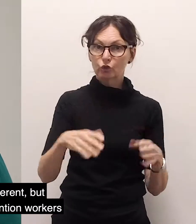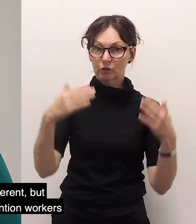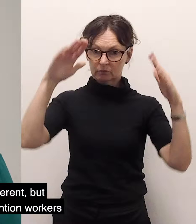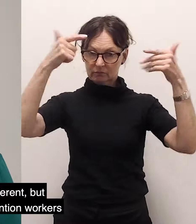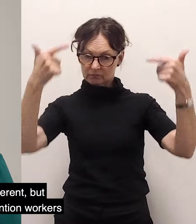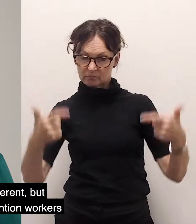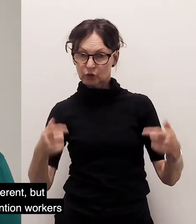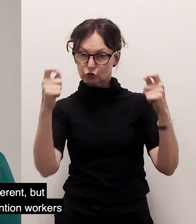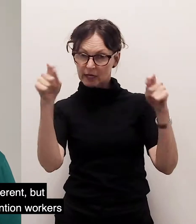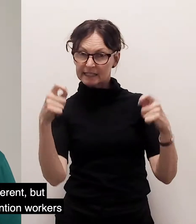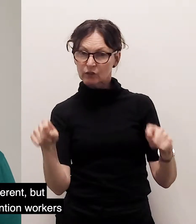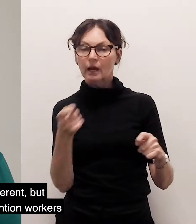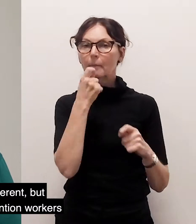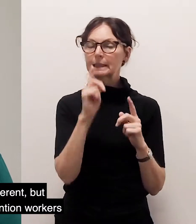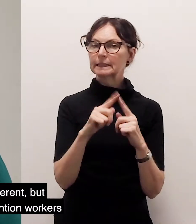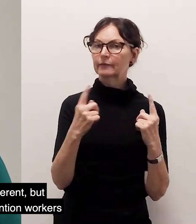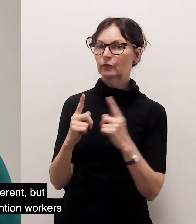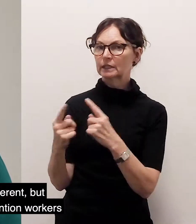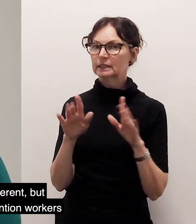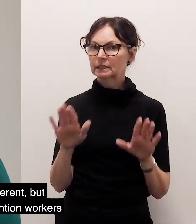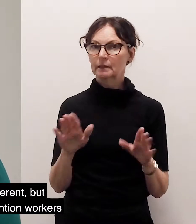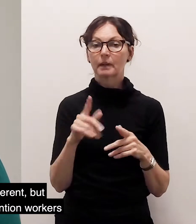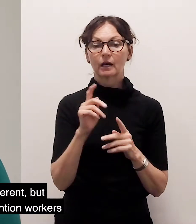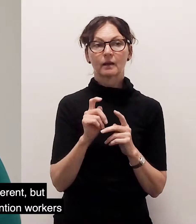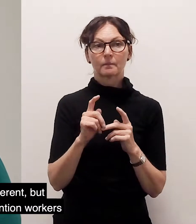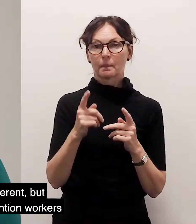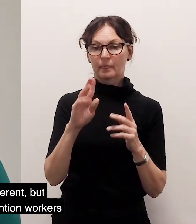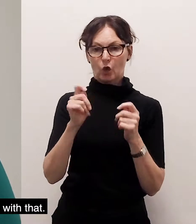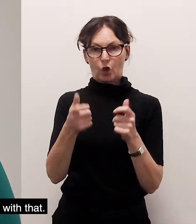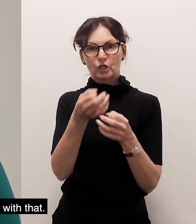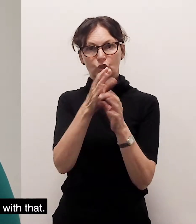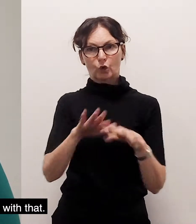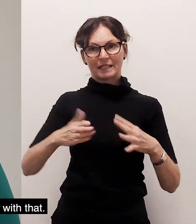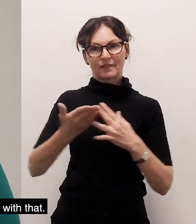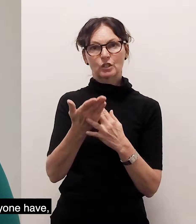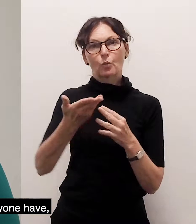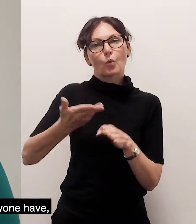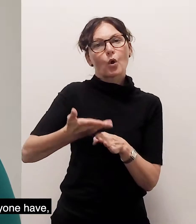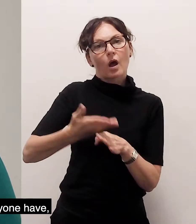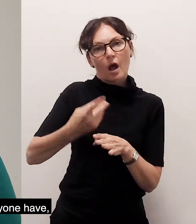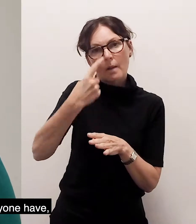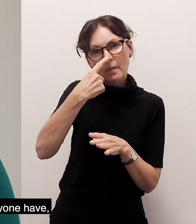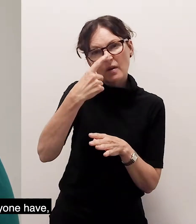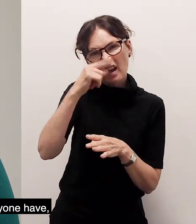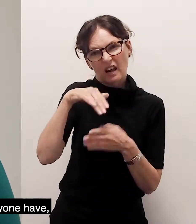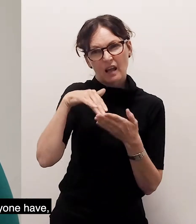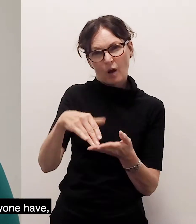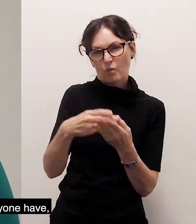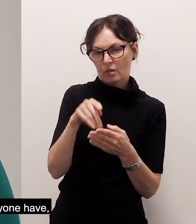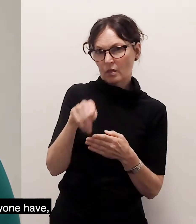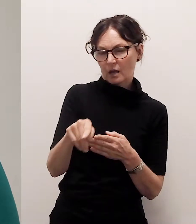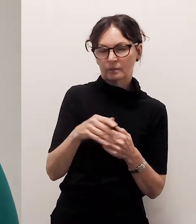or children is slightly different. But the early intervention workers can help you with that. Now, does